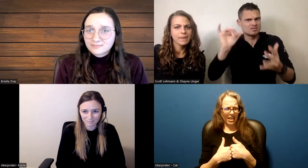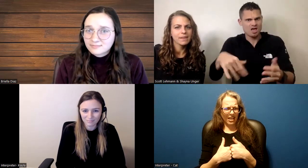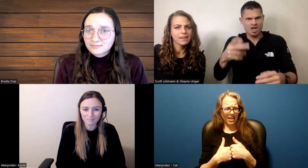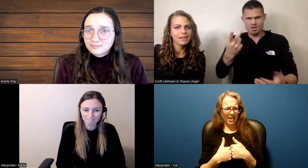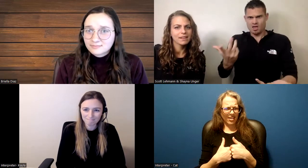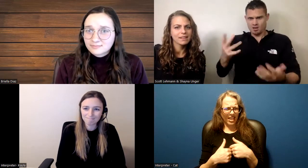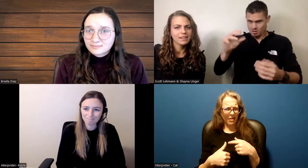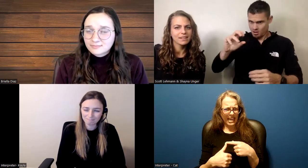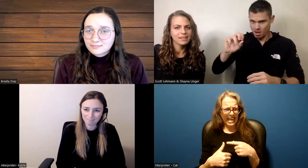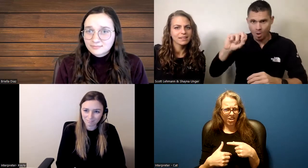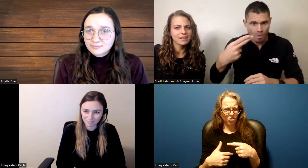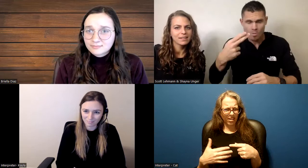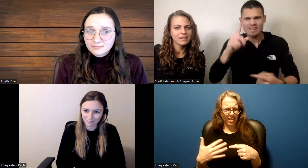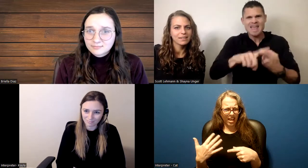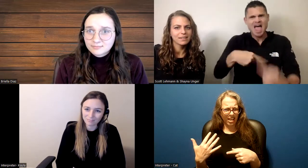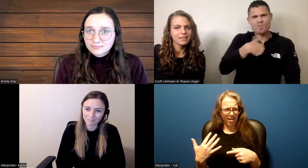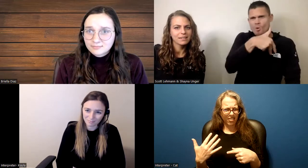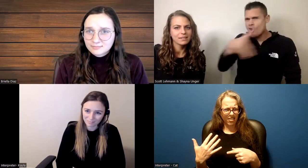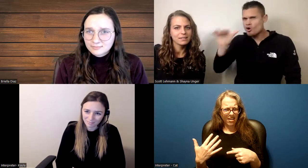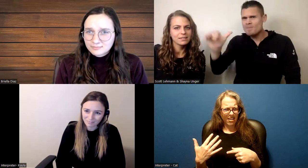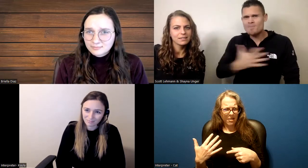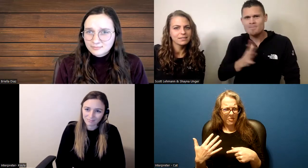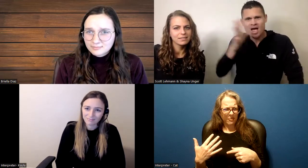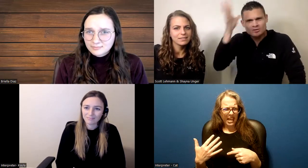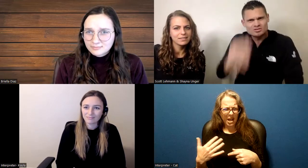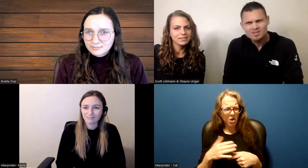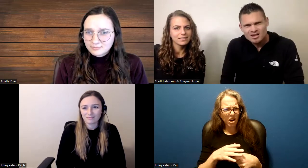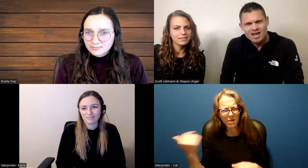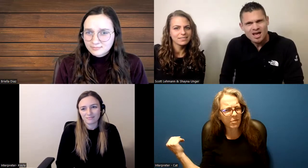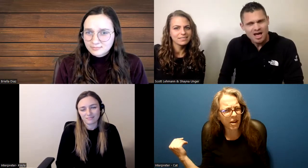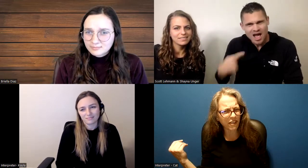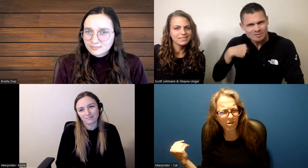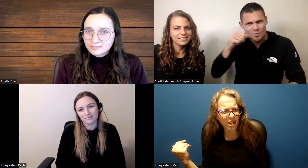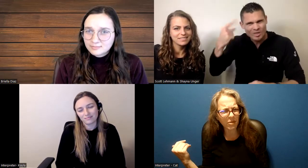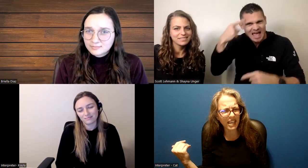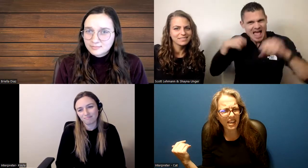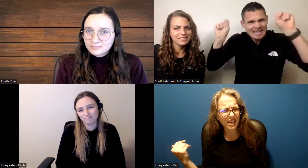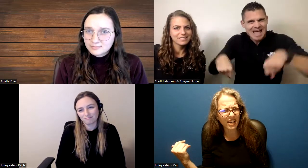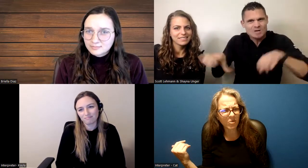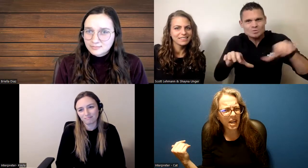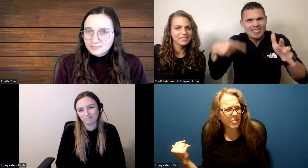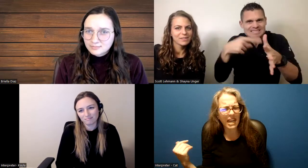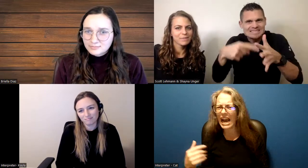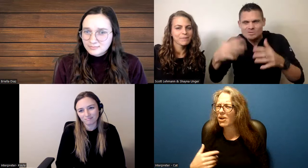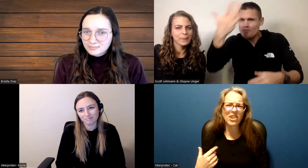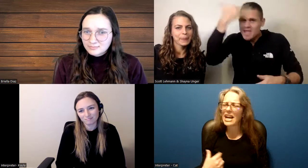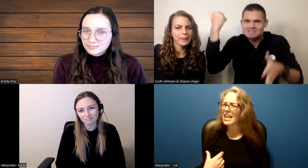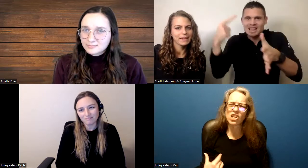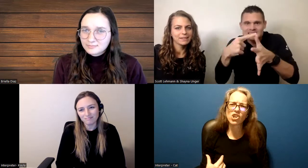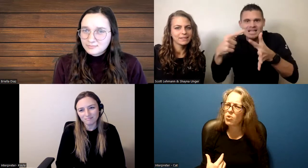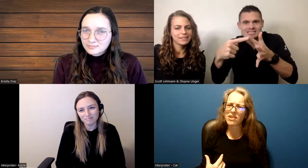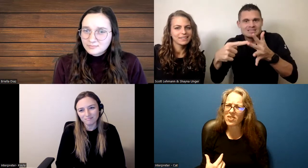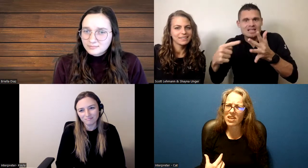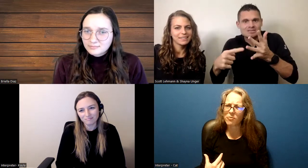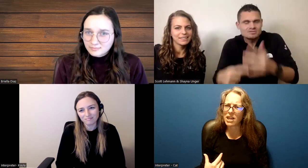disability. That does that mean I can't do this, that, and the other? And I walked up to my folks and I'm like, wait a minute, I don't think I can